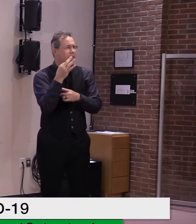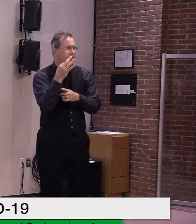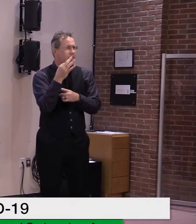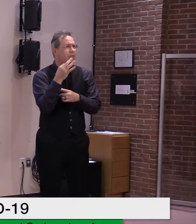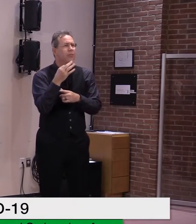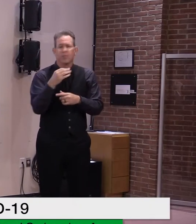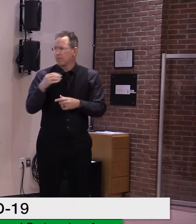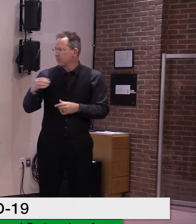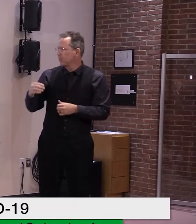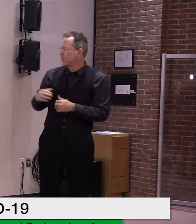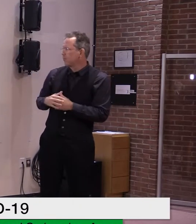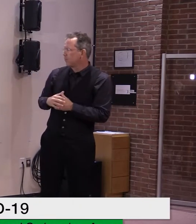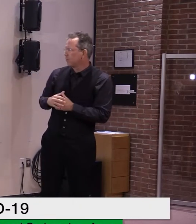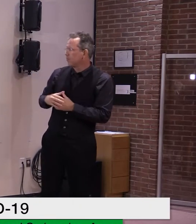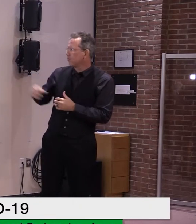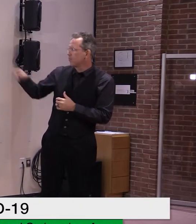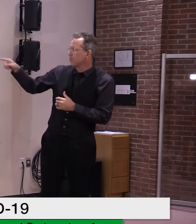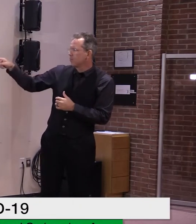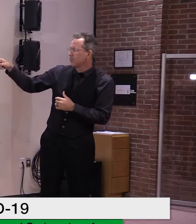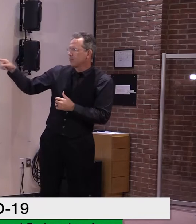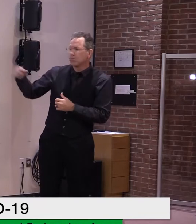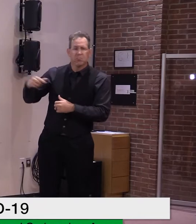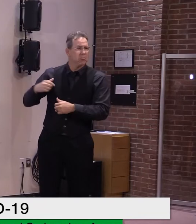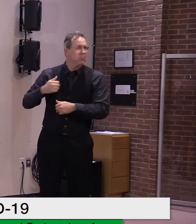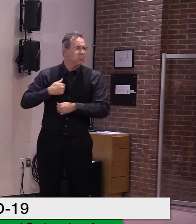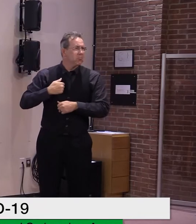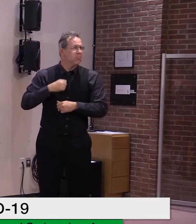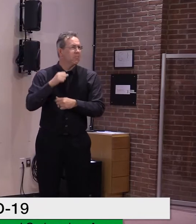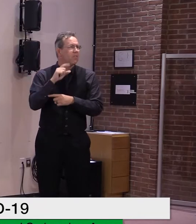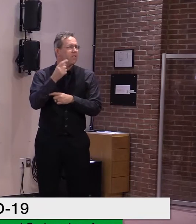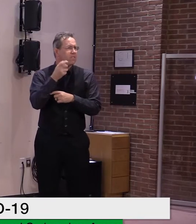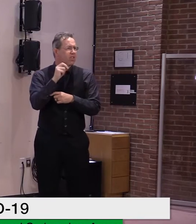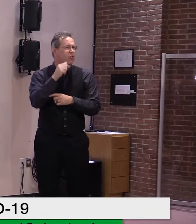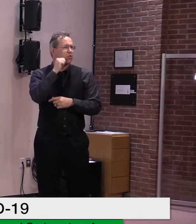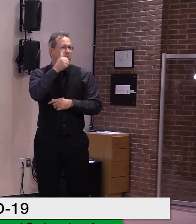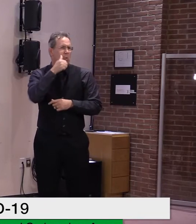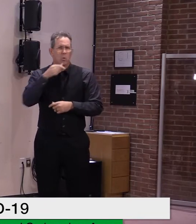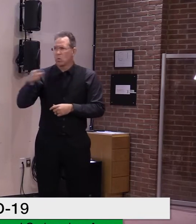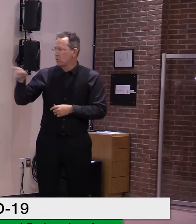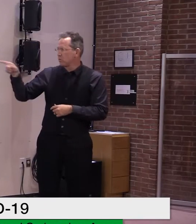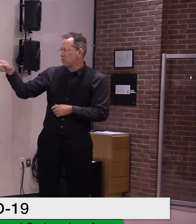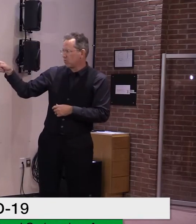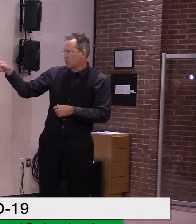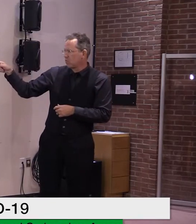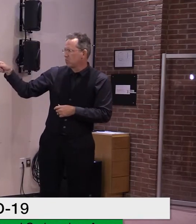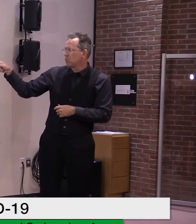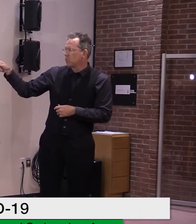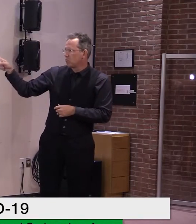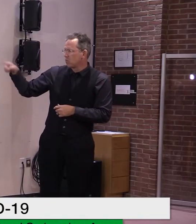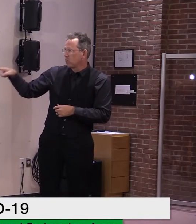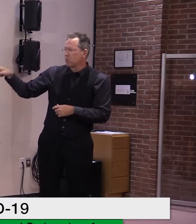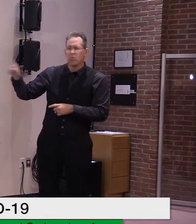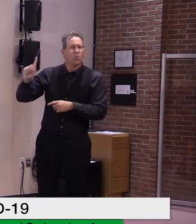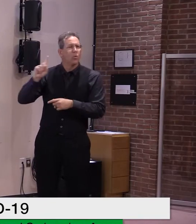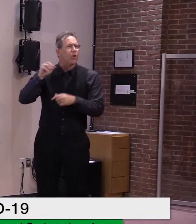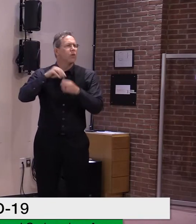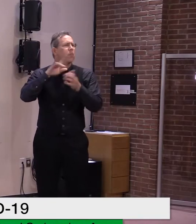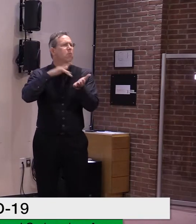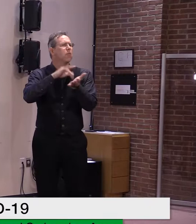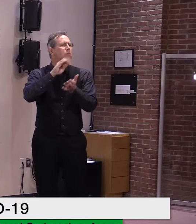in Barton. Tomorrow, Northwestern Medical Center, Okemo Valley Regional Chamber of Commerce,